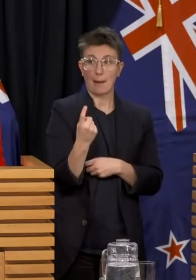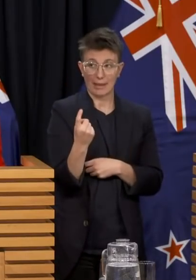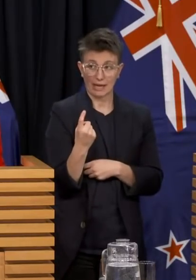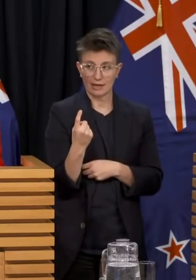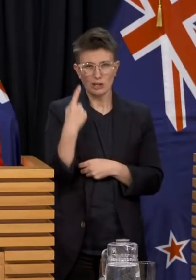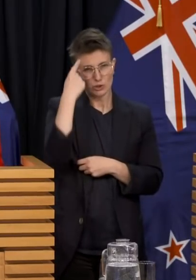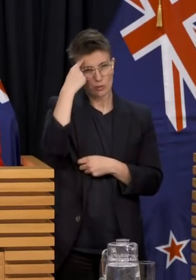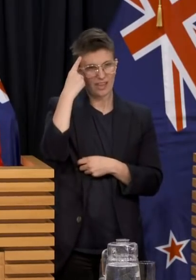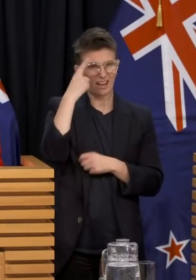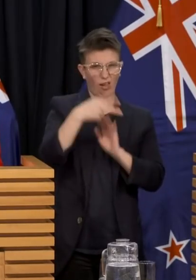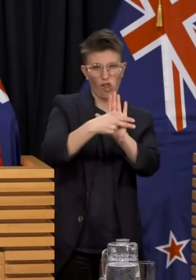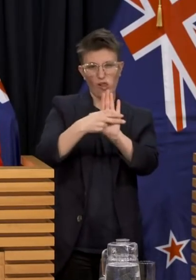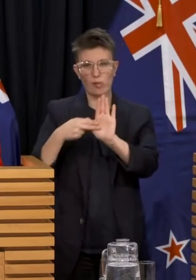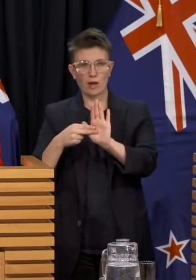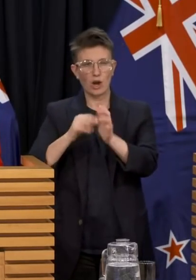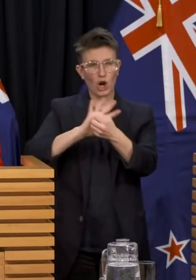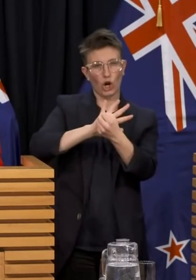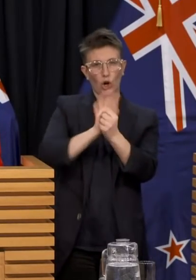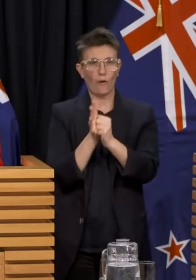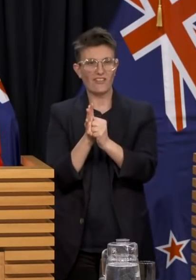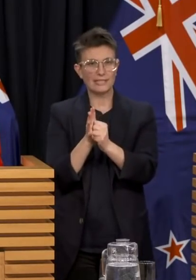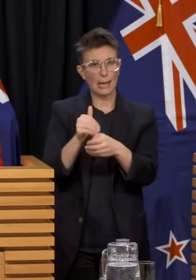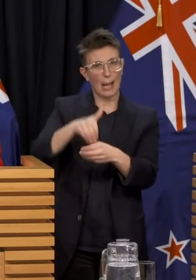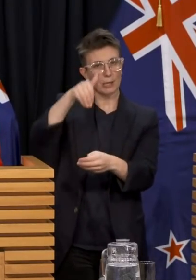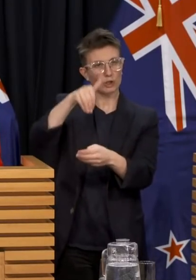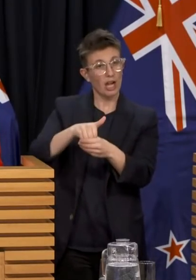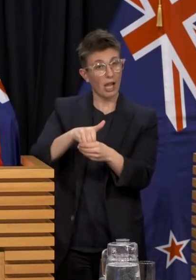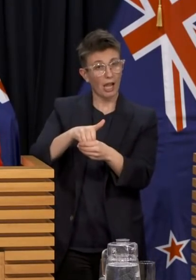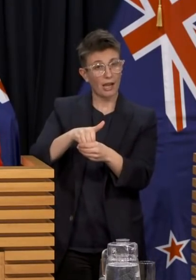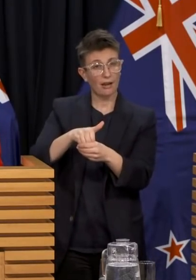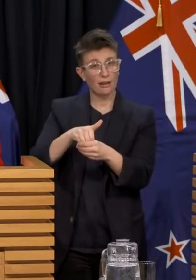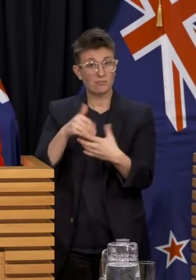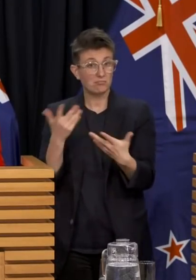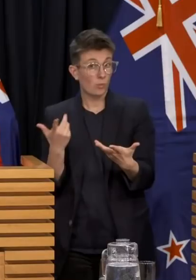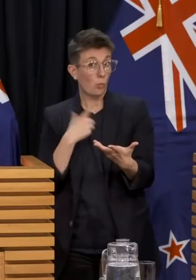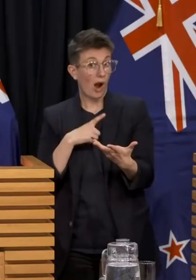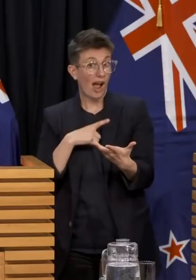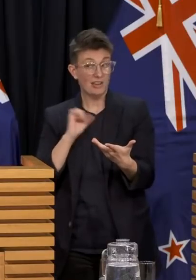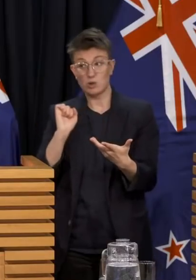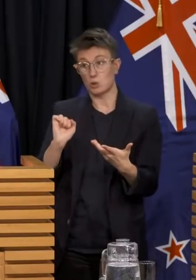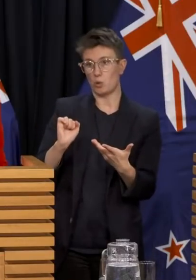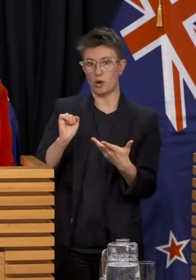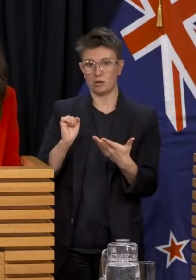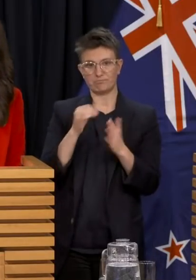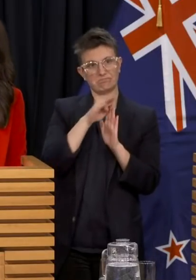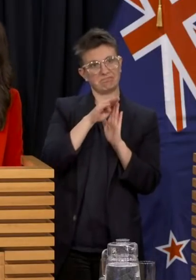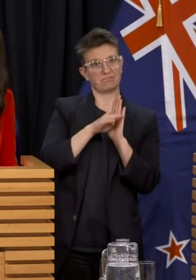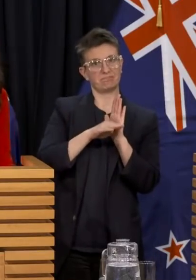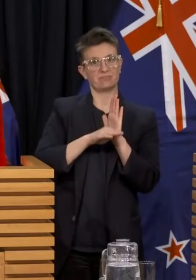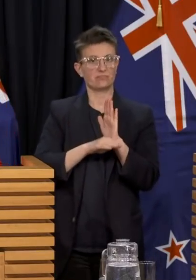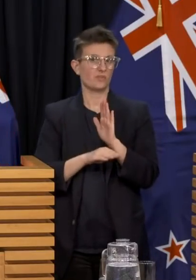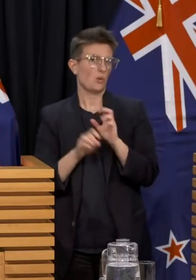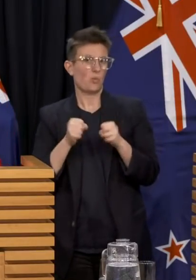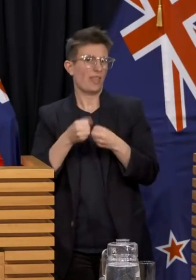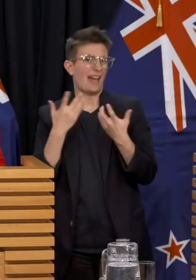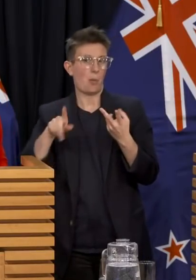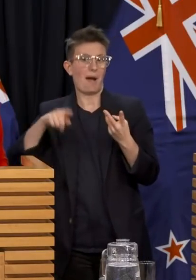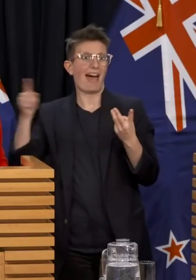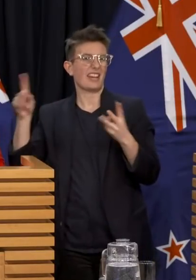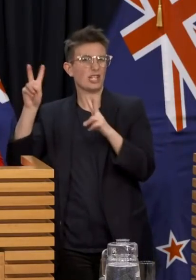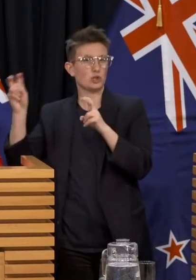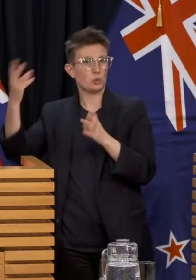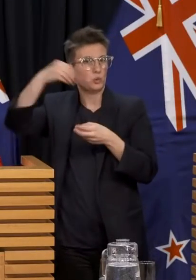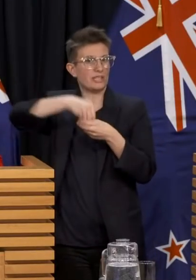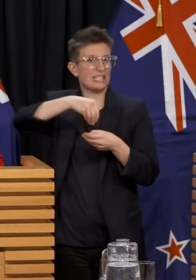morning that the manifesto will be fairly light on policy this year? Well, I think the way that I would describe it is